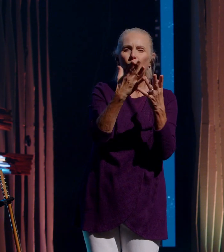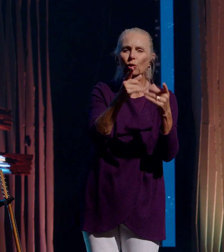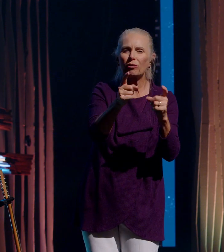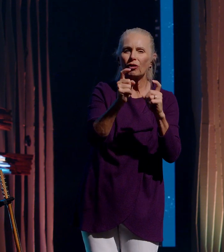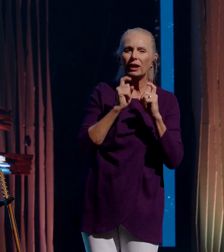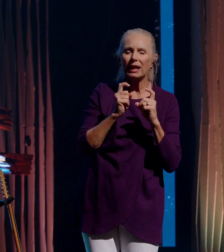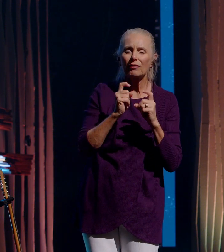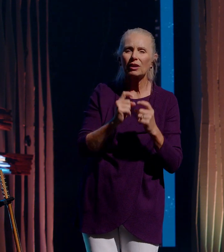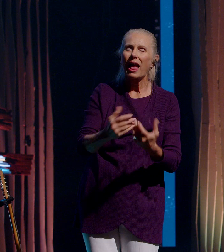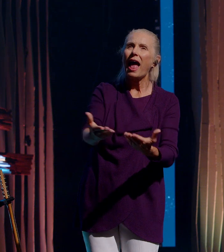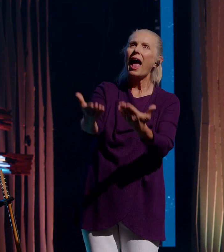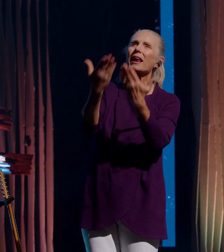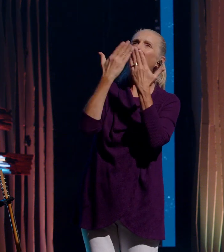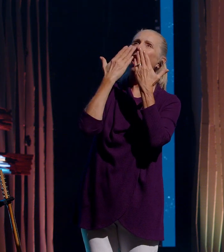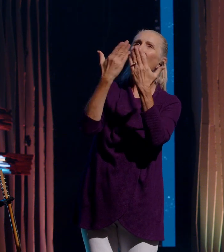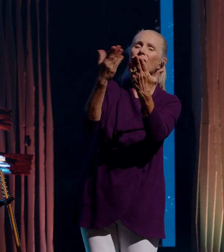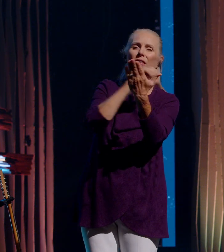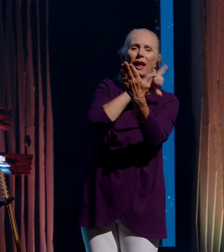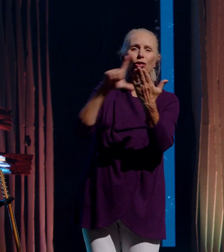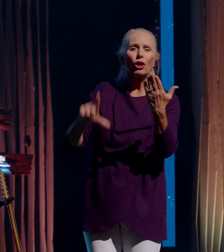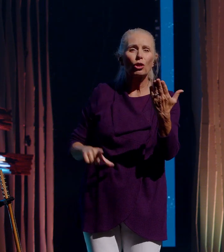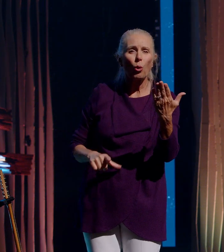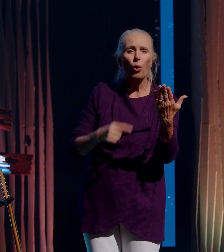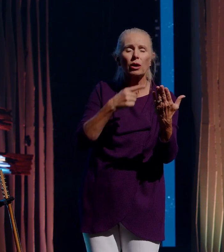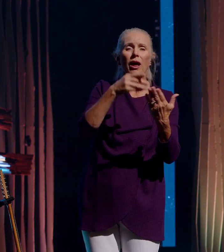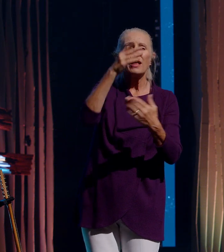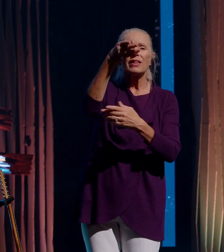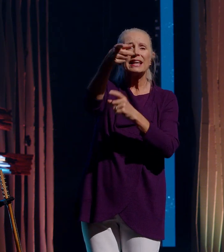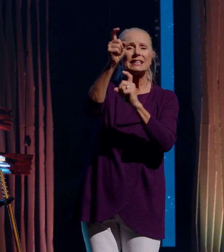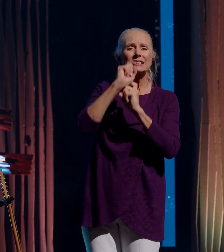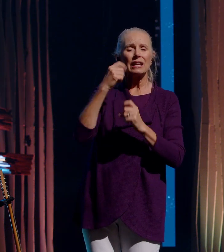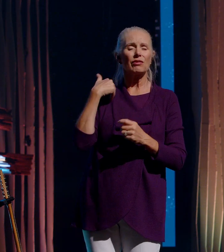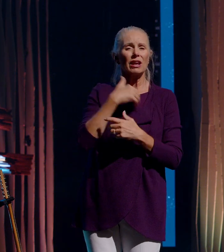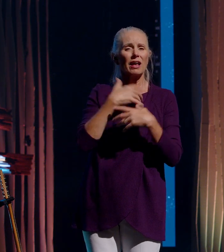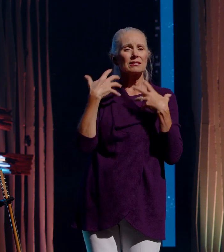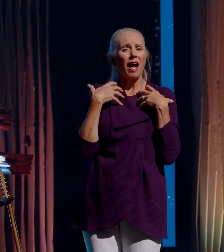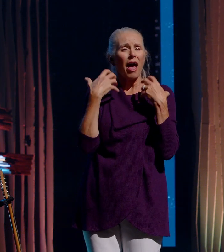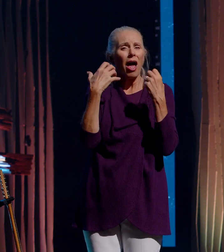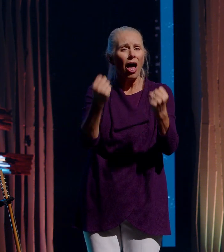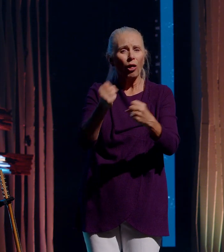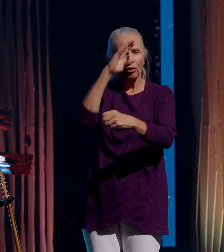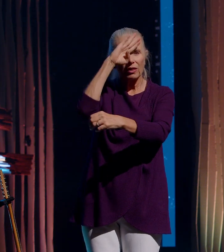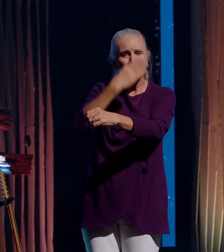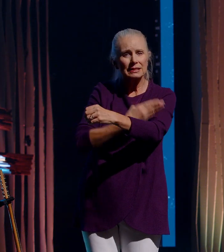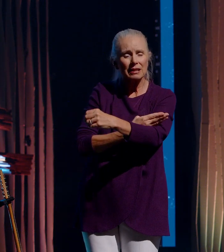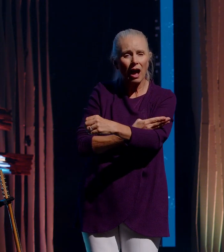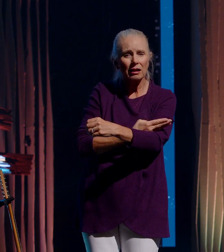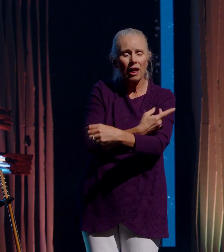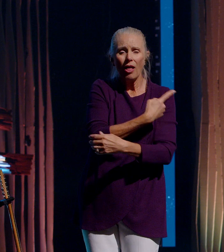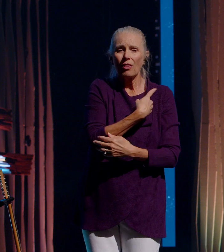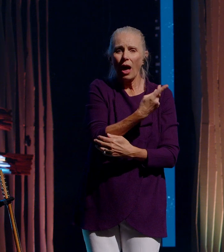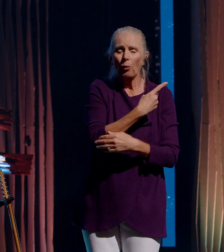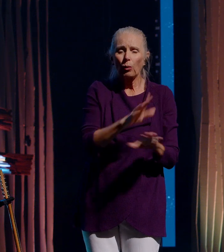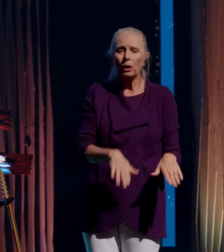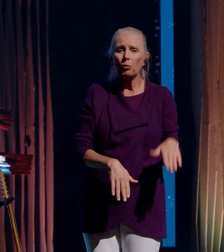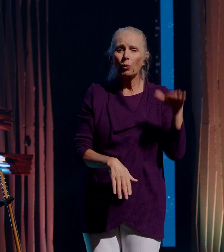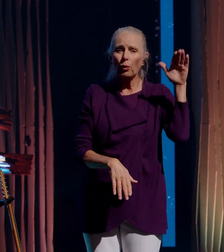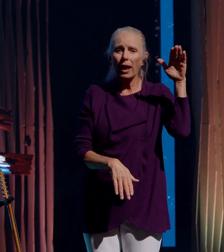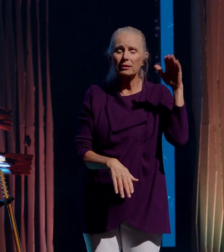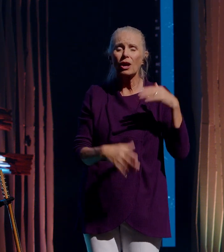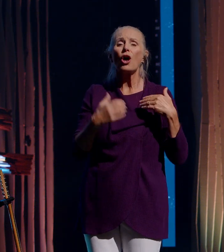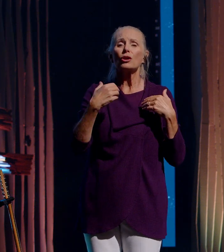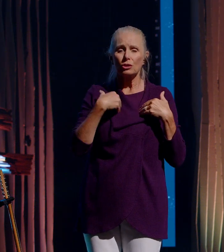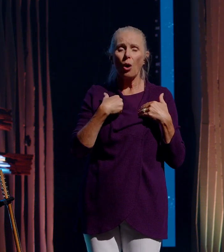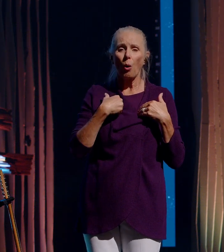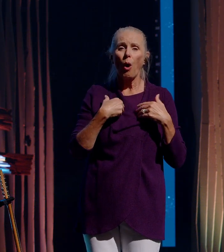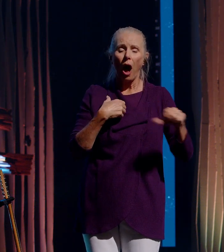the Lord that he's given us a healthy kid that we get to raise. And so I'll still close my door. I'll roll